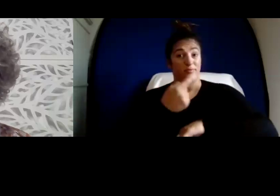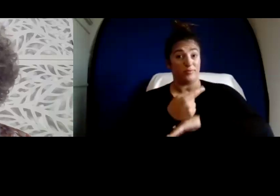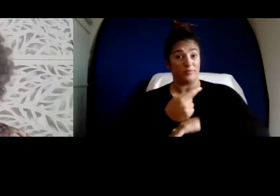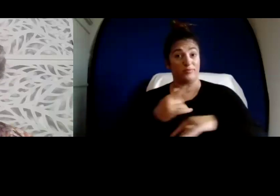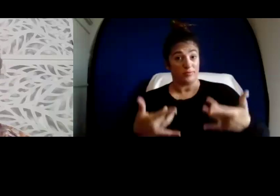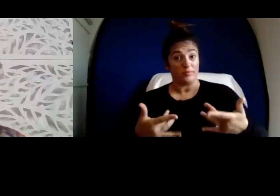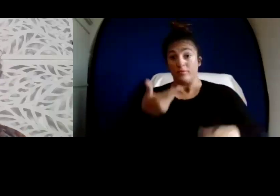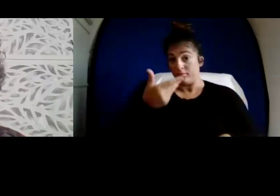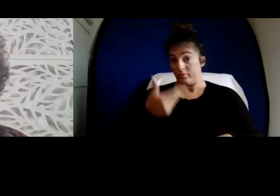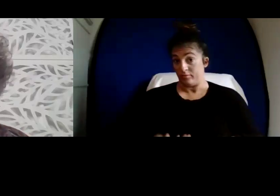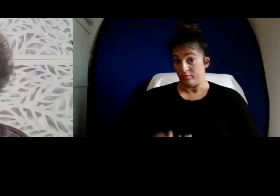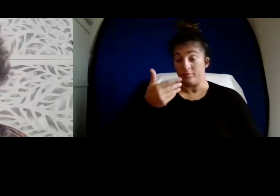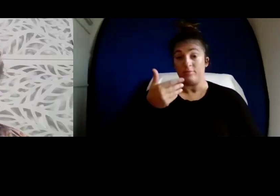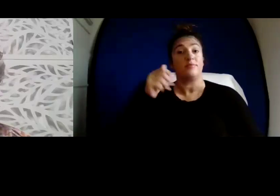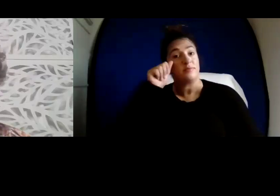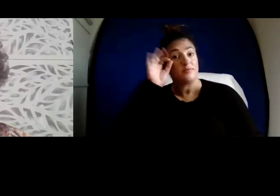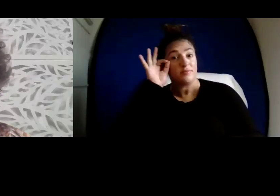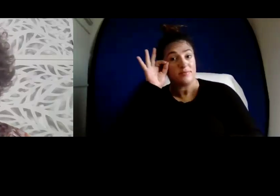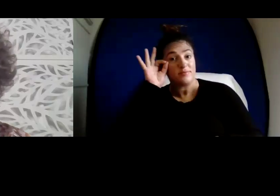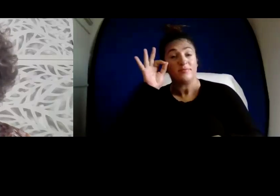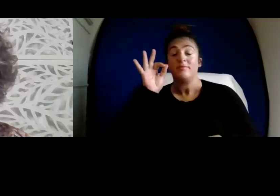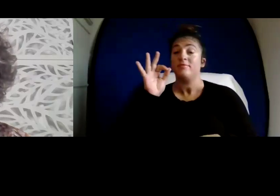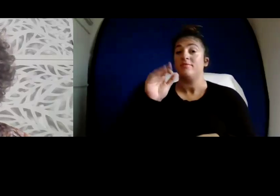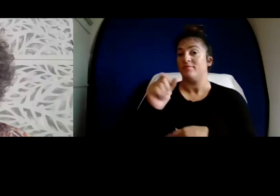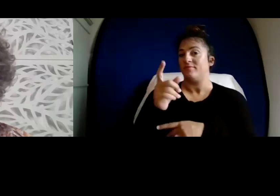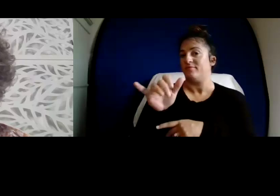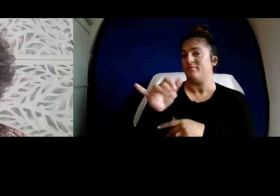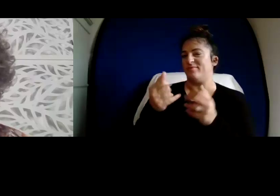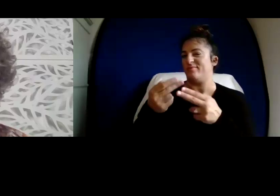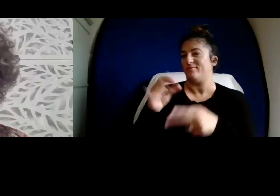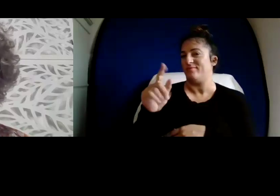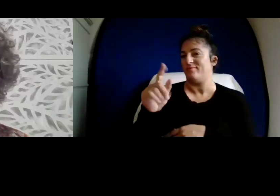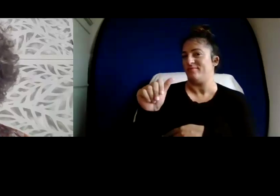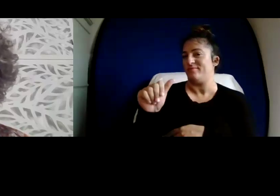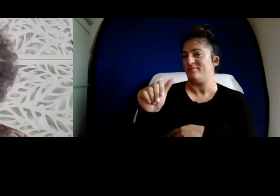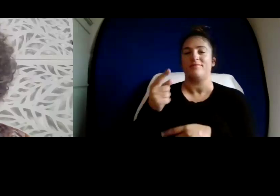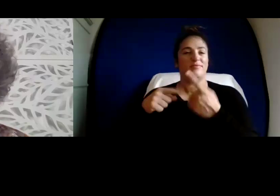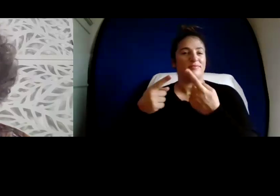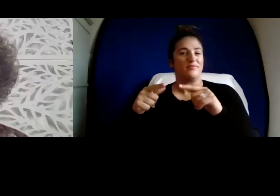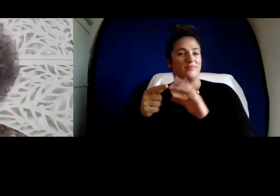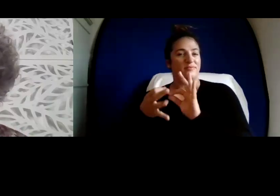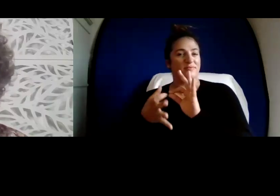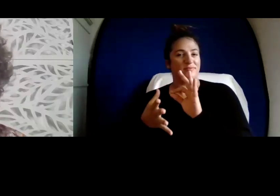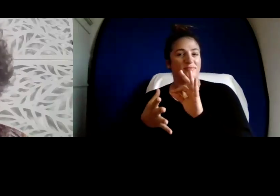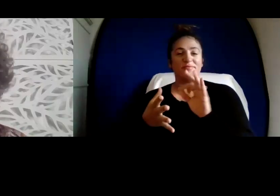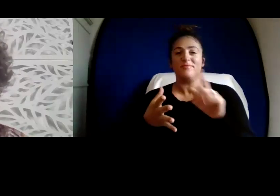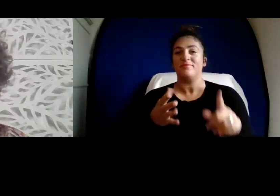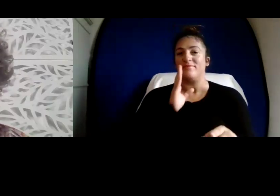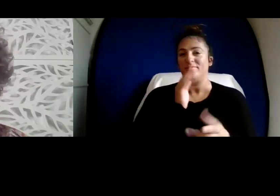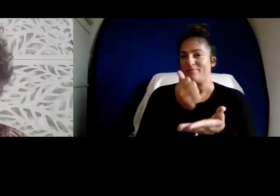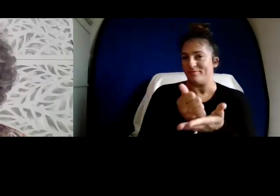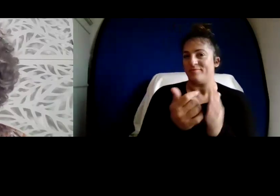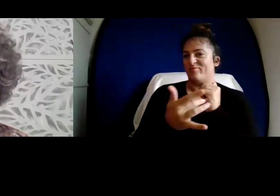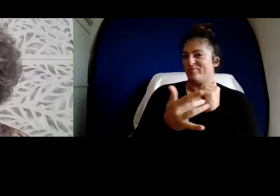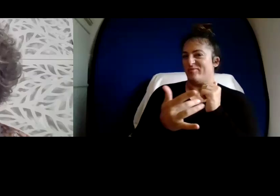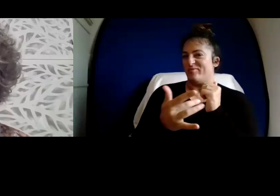Ashley Favada. So sorry, Ashley Favada here as our ASL interpreter, and I'm going to also help with any tech